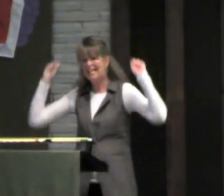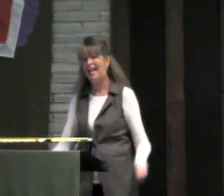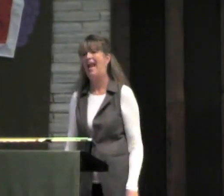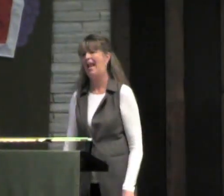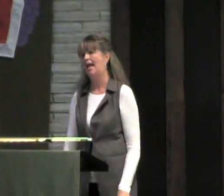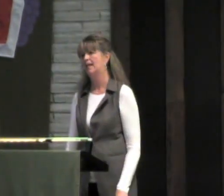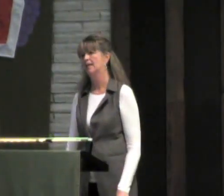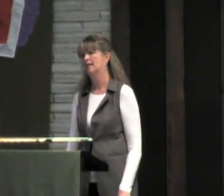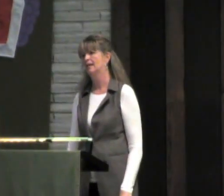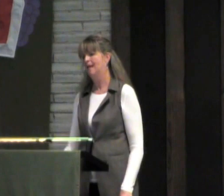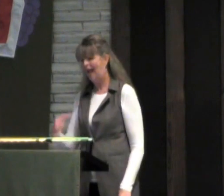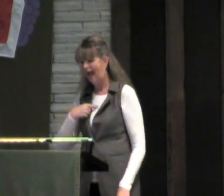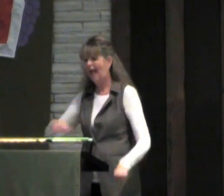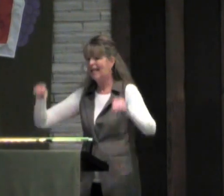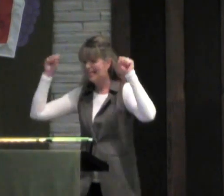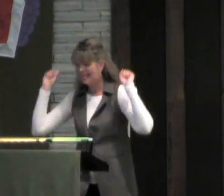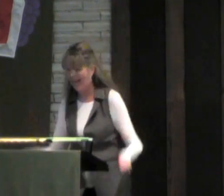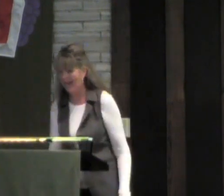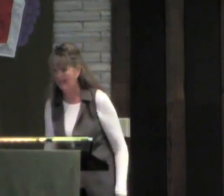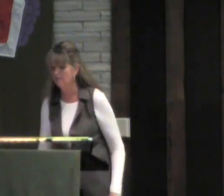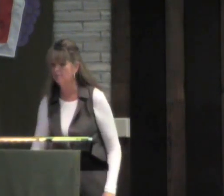say, I can.